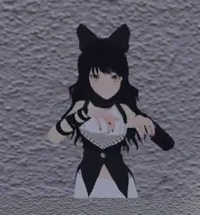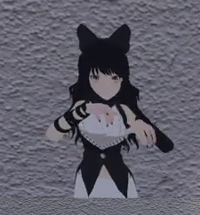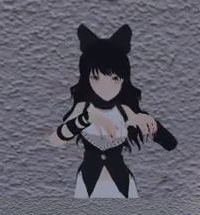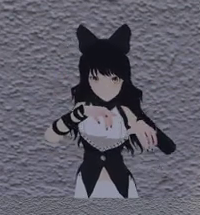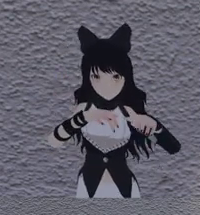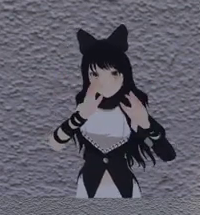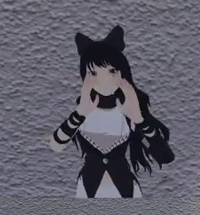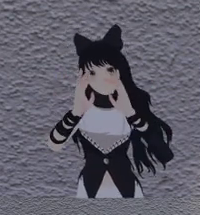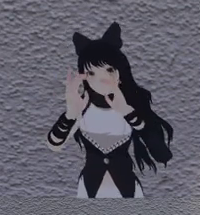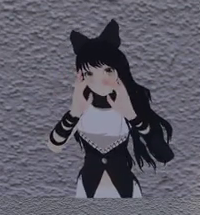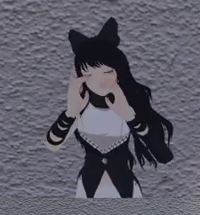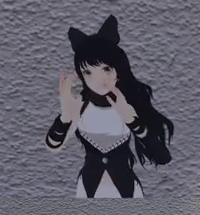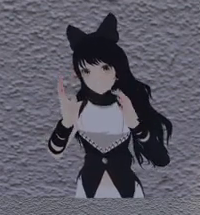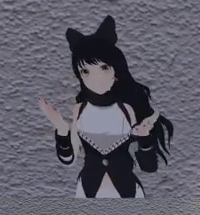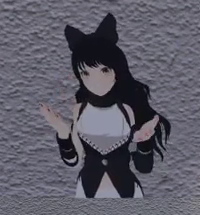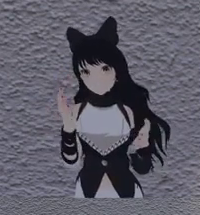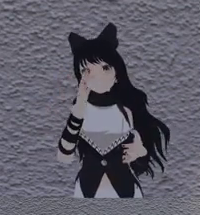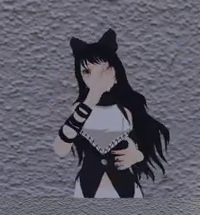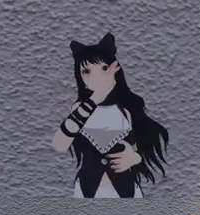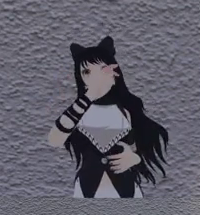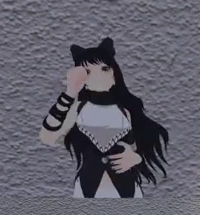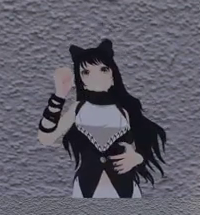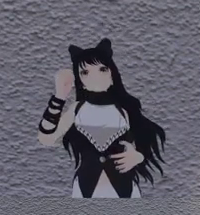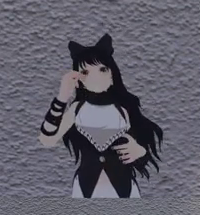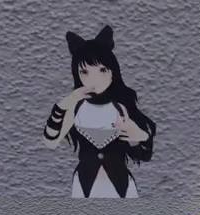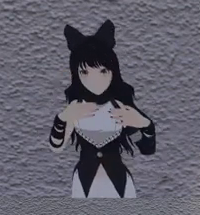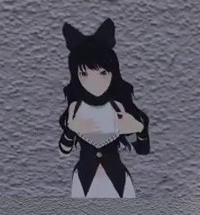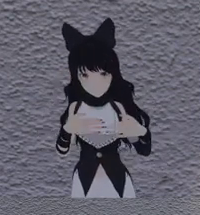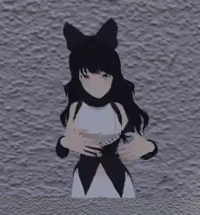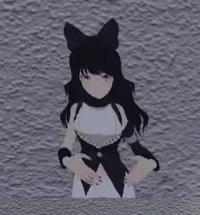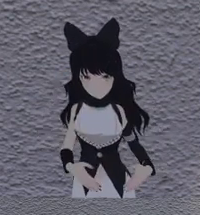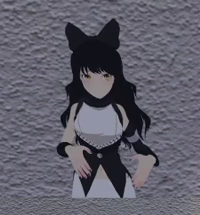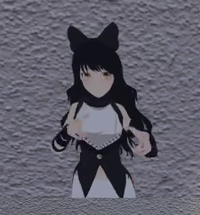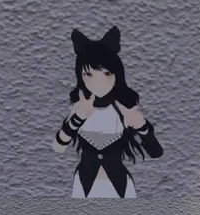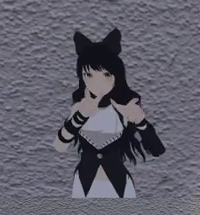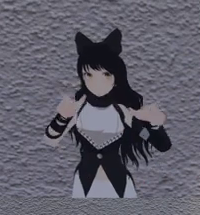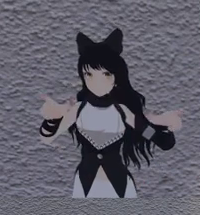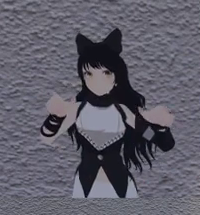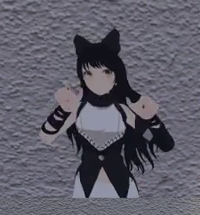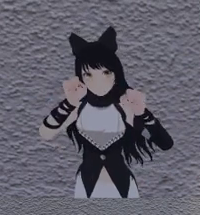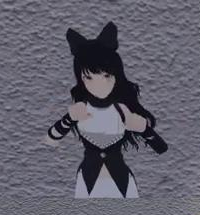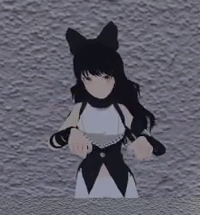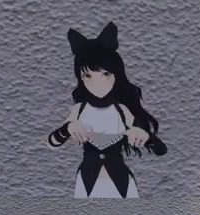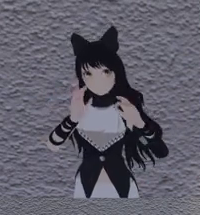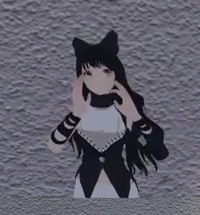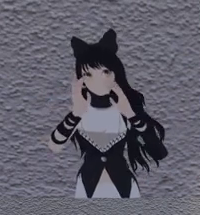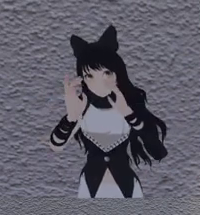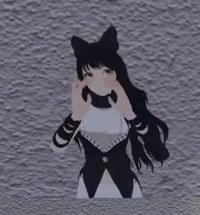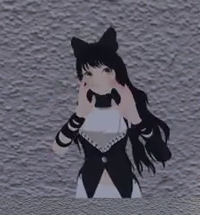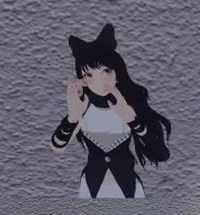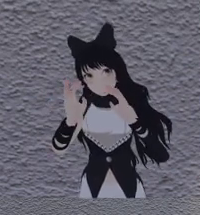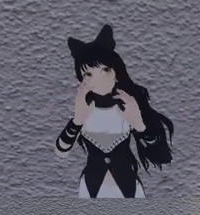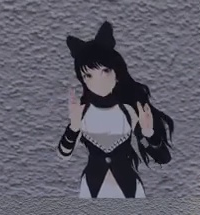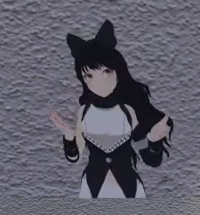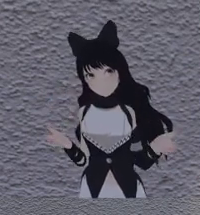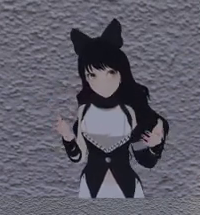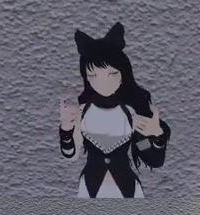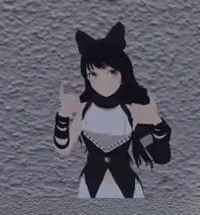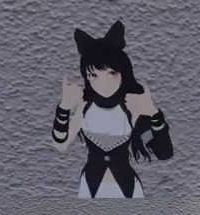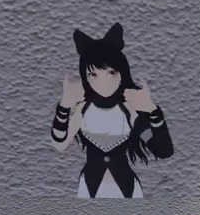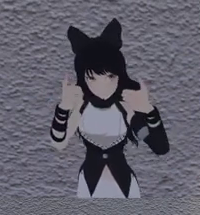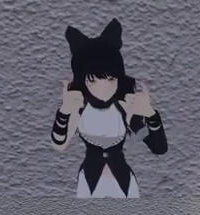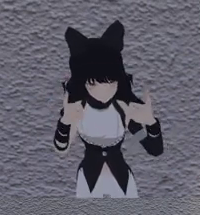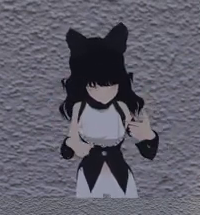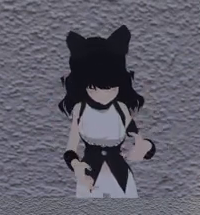to communicate, or type, just like that. And body language as well. I use that